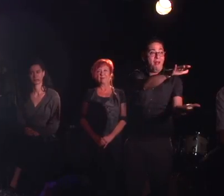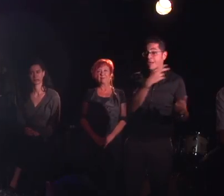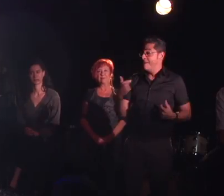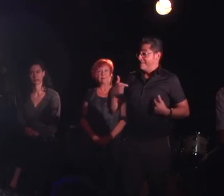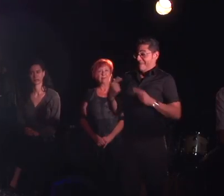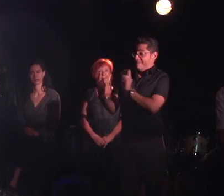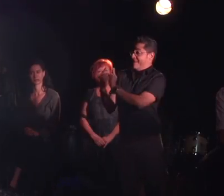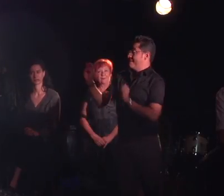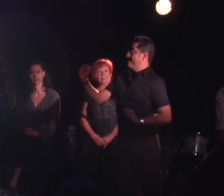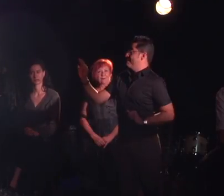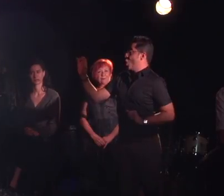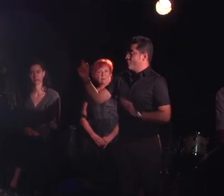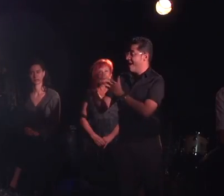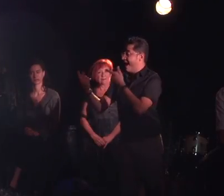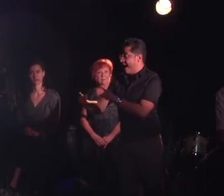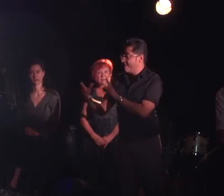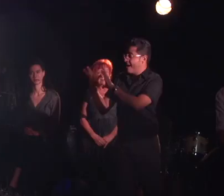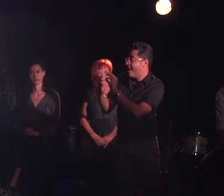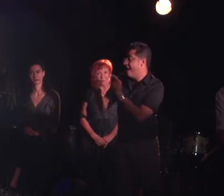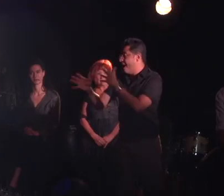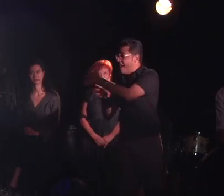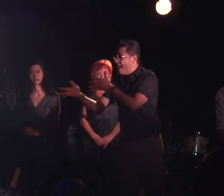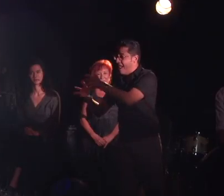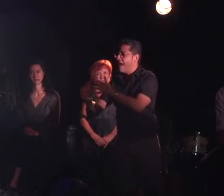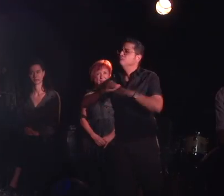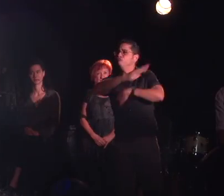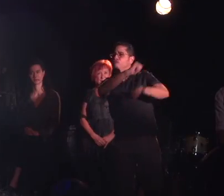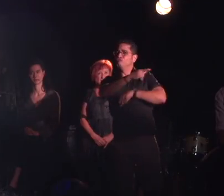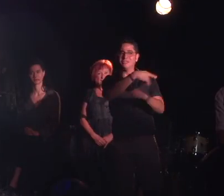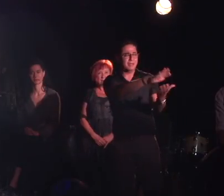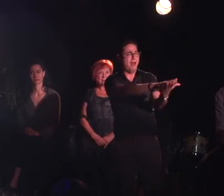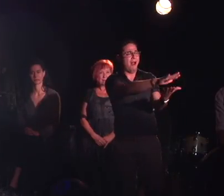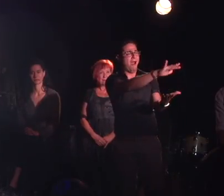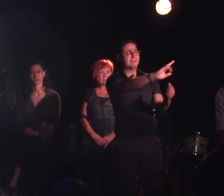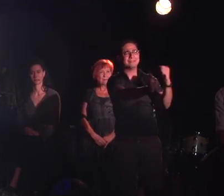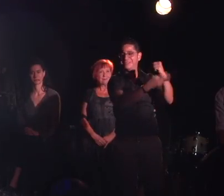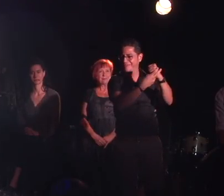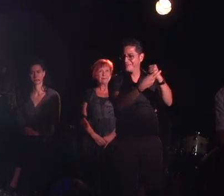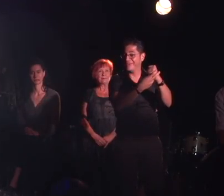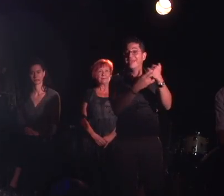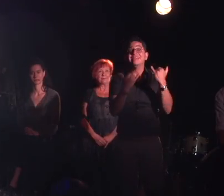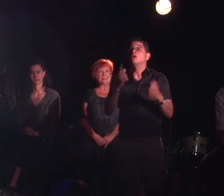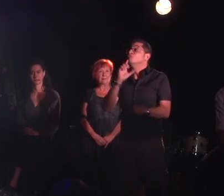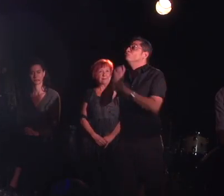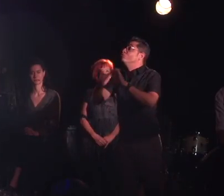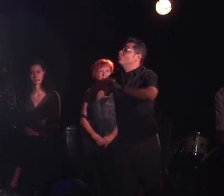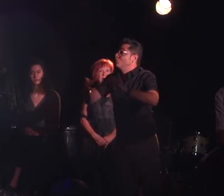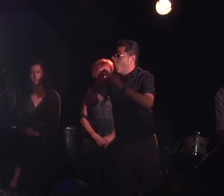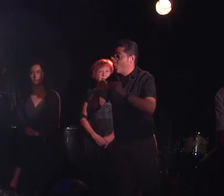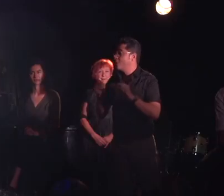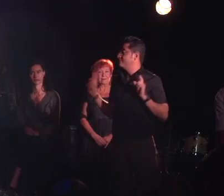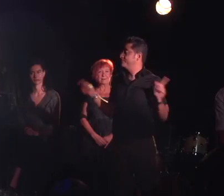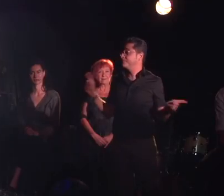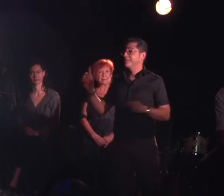carefully saved by my parents, are the basis for the true story to be reenacted for you tonight